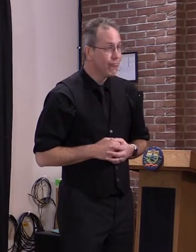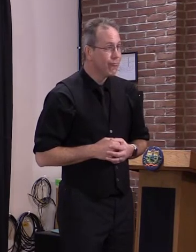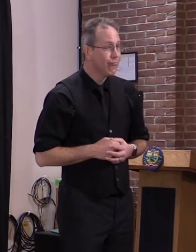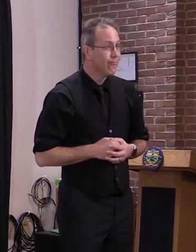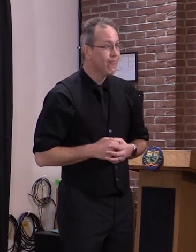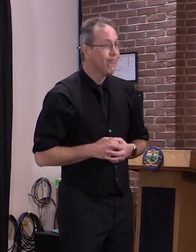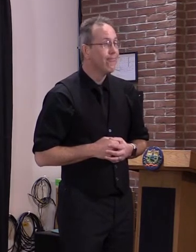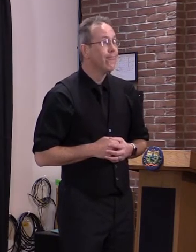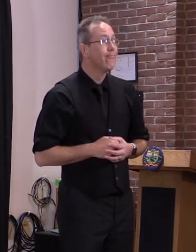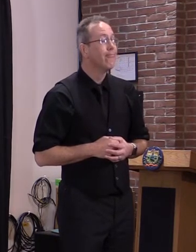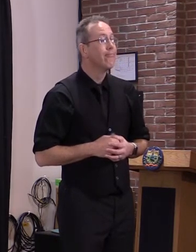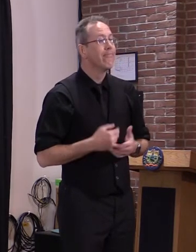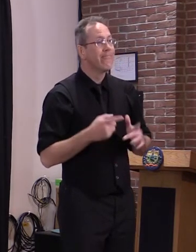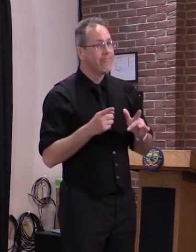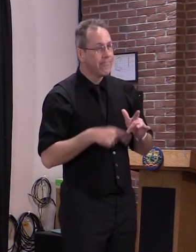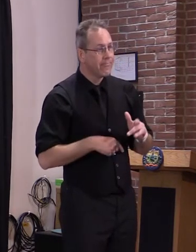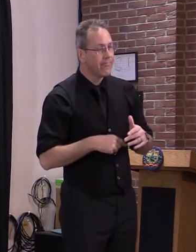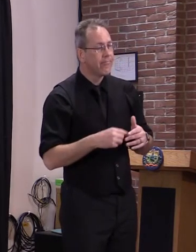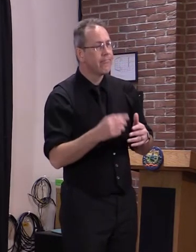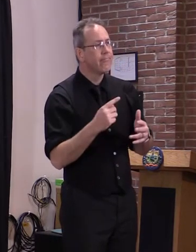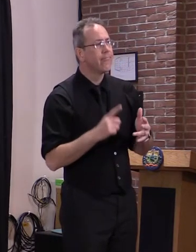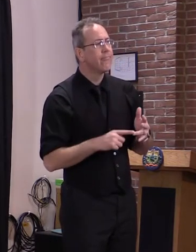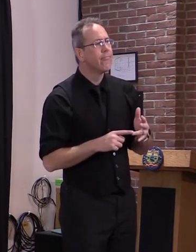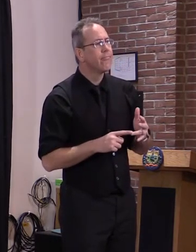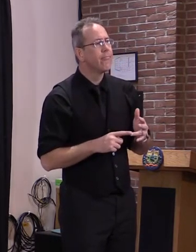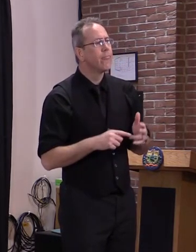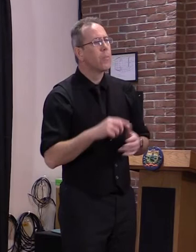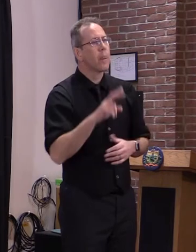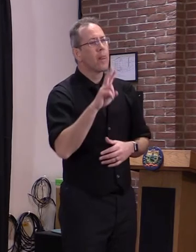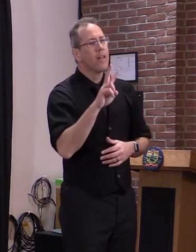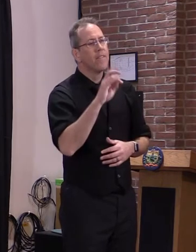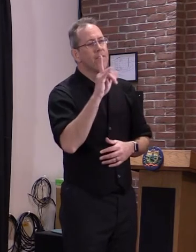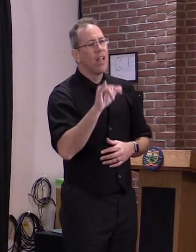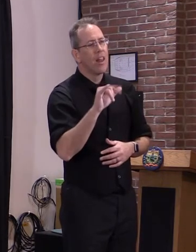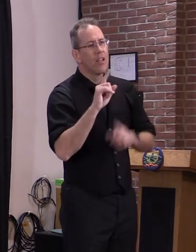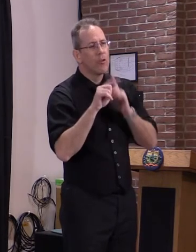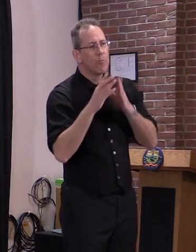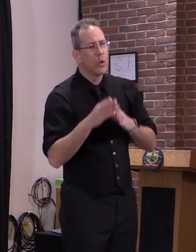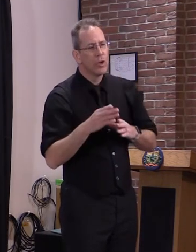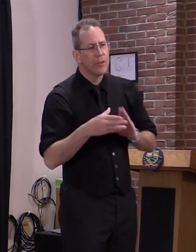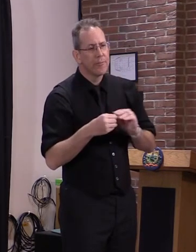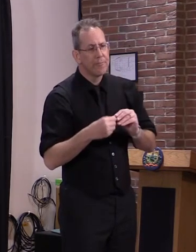Right, we'll try Lisa Loomis, The Valley Reporter.